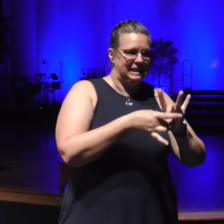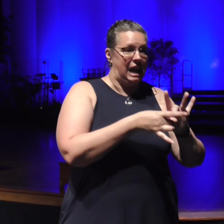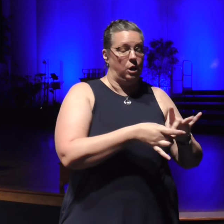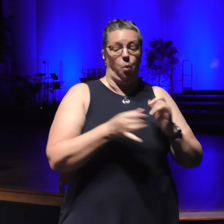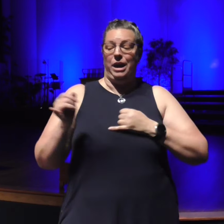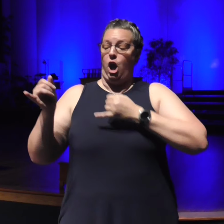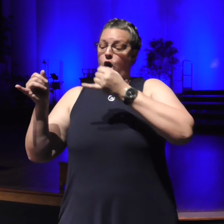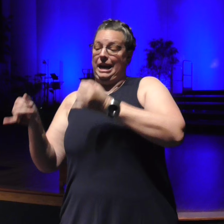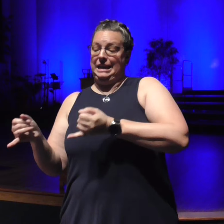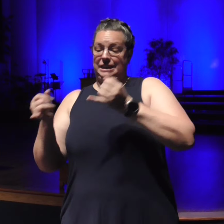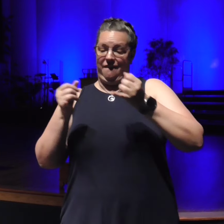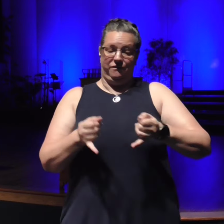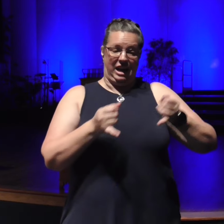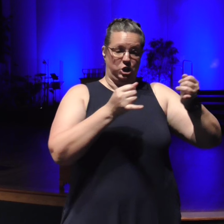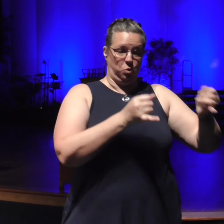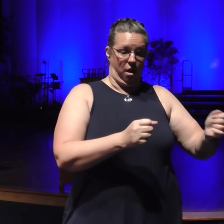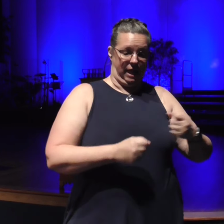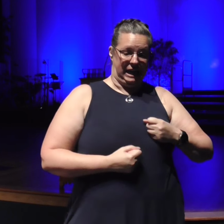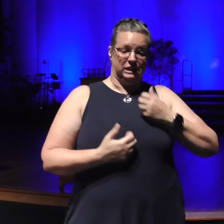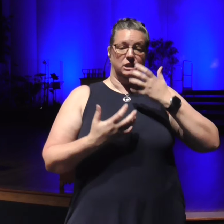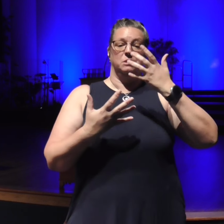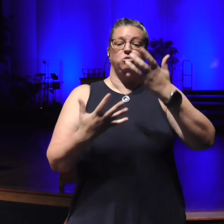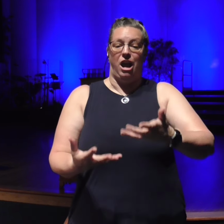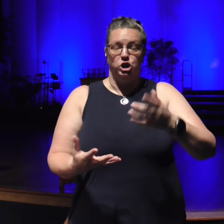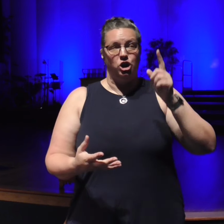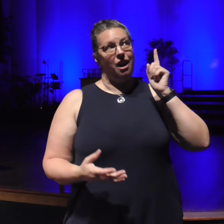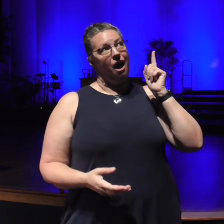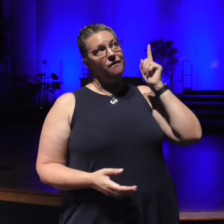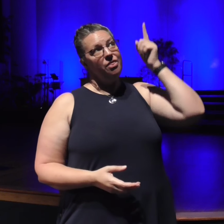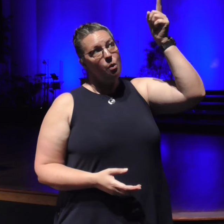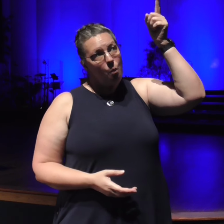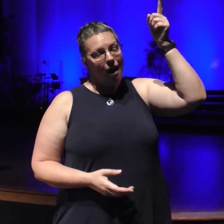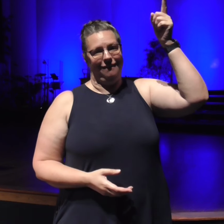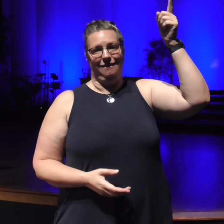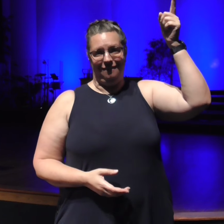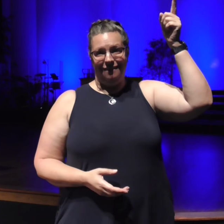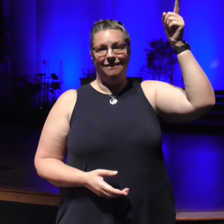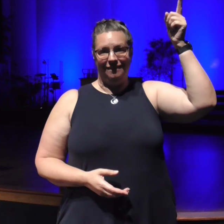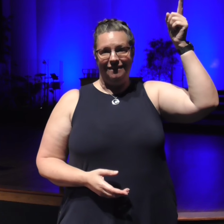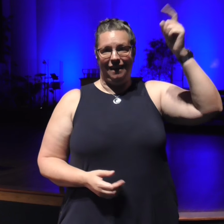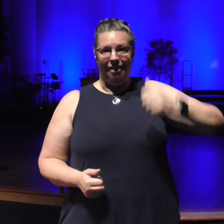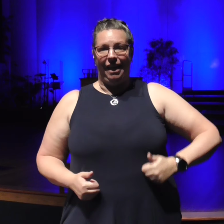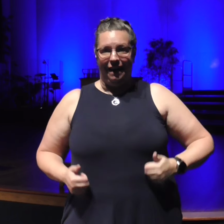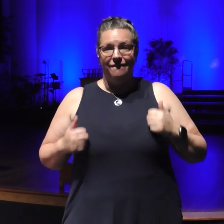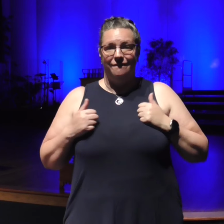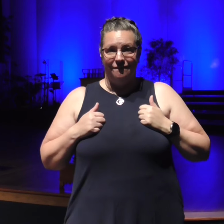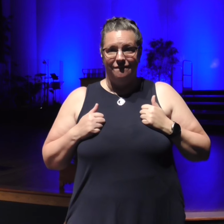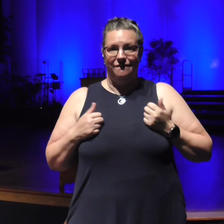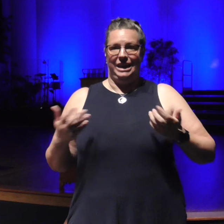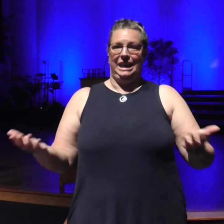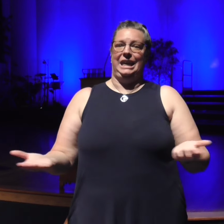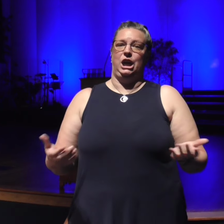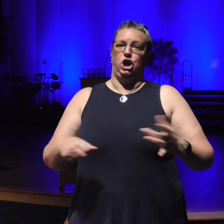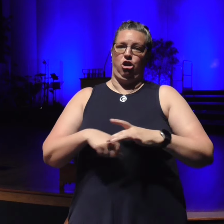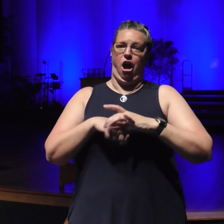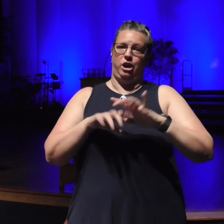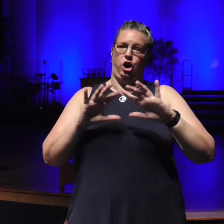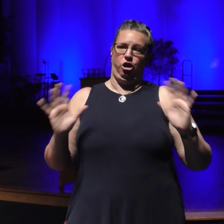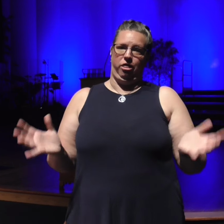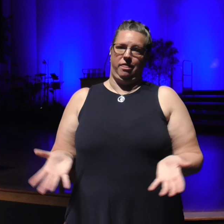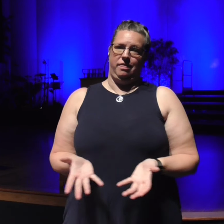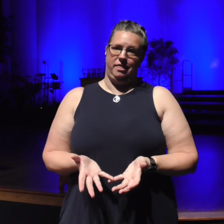individualized expressions of that one life on planet Earth at this